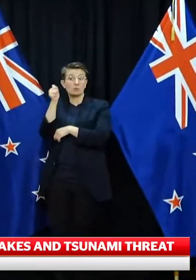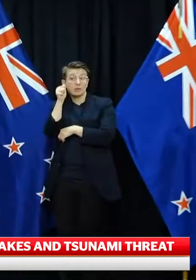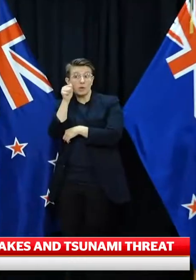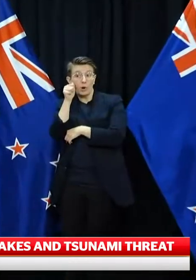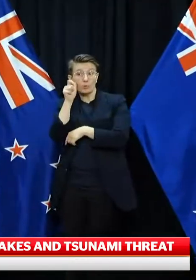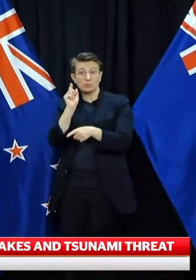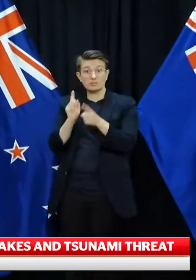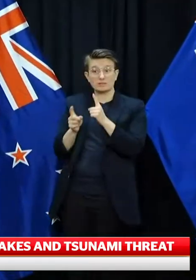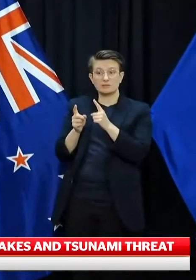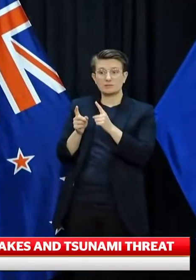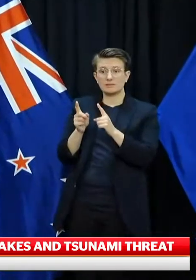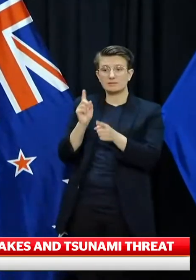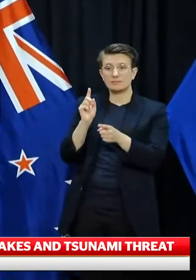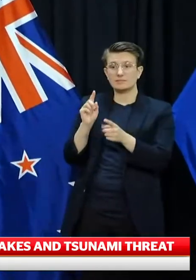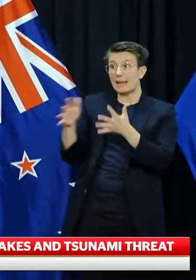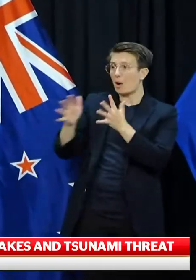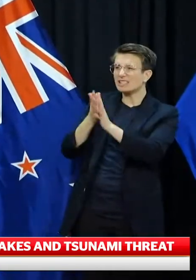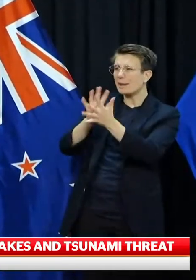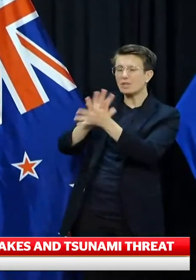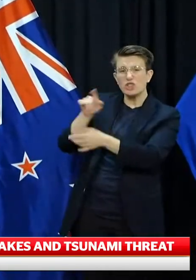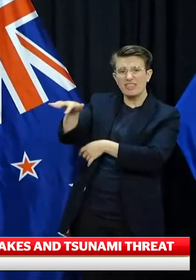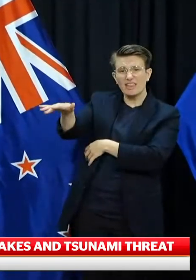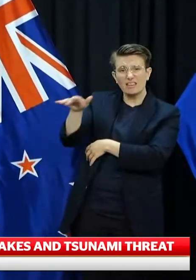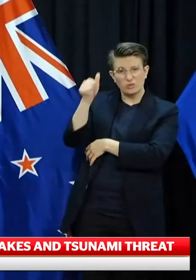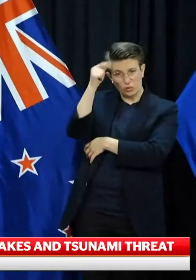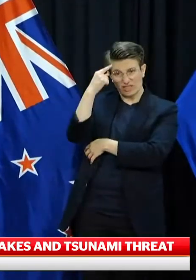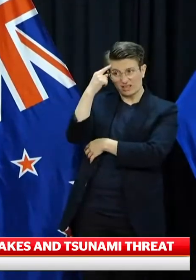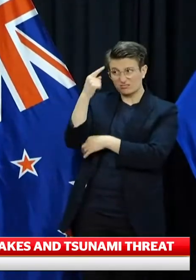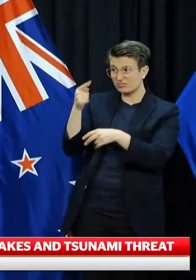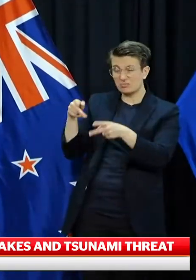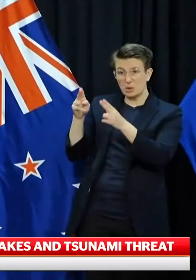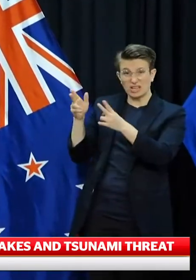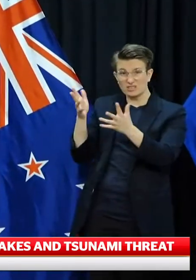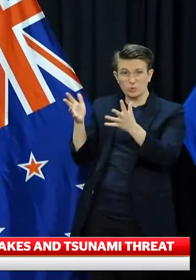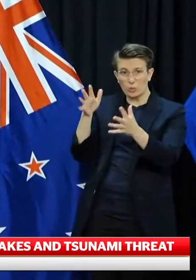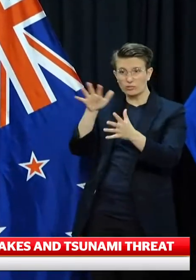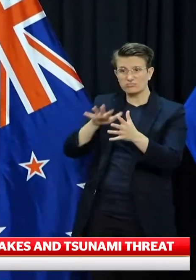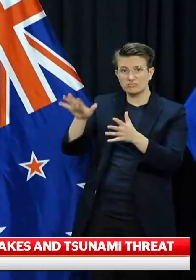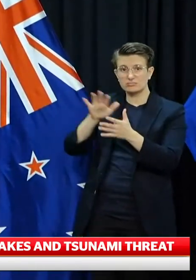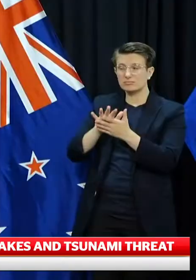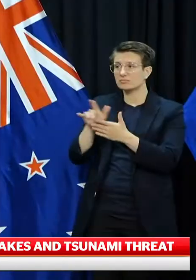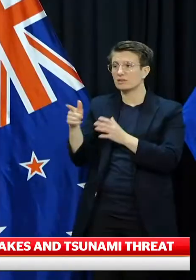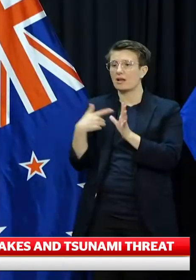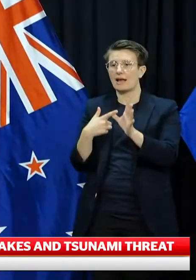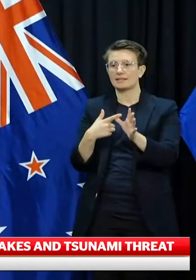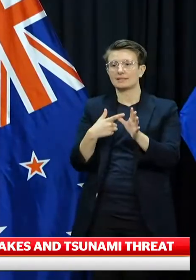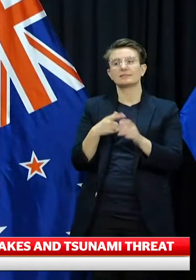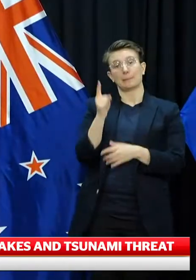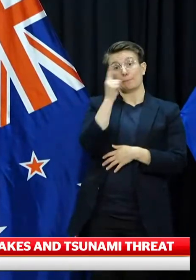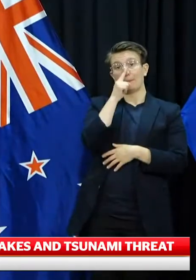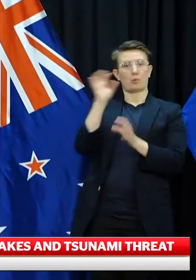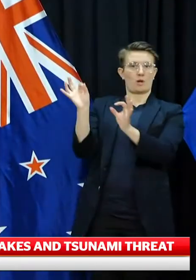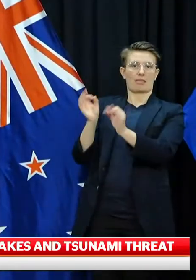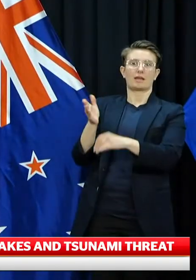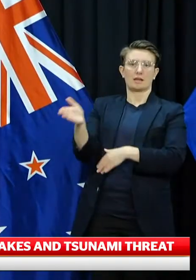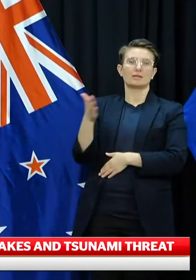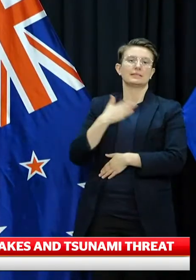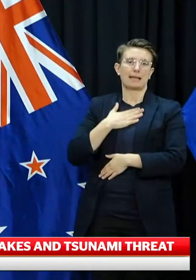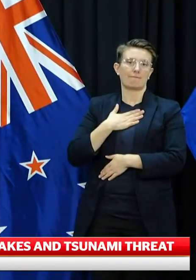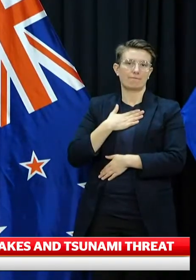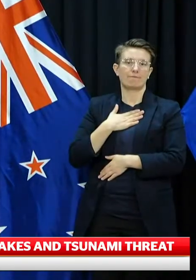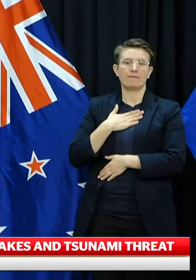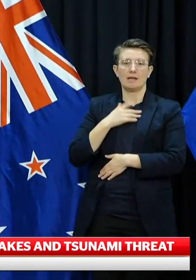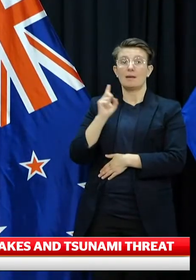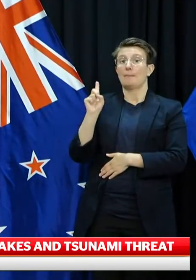that I'm aware of a damage assessment on the islands. Over the course, though, of the next period, once